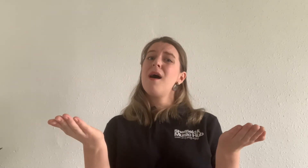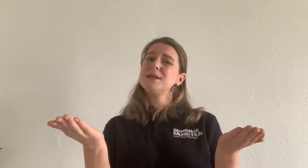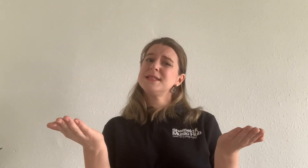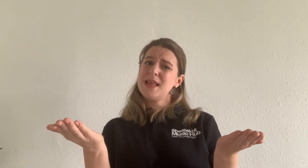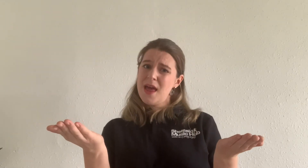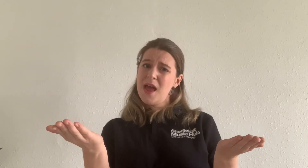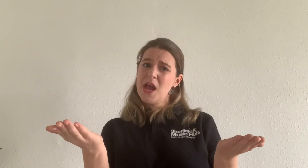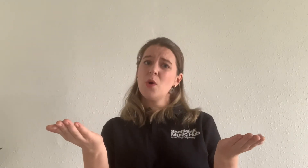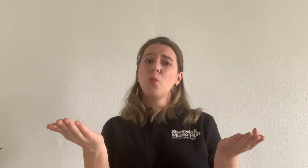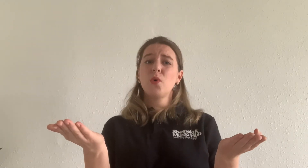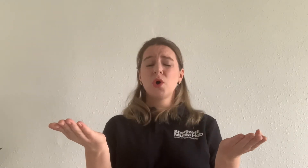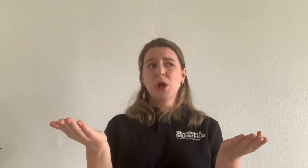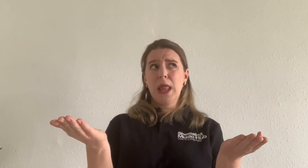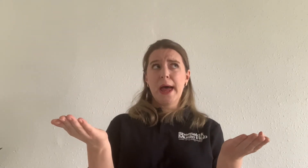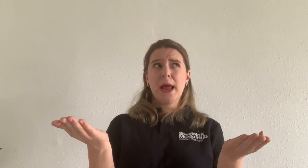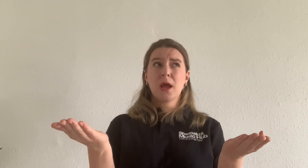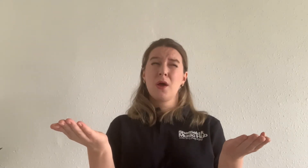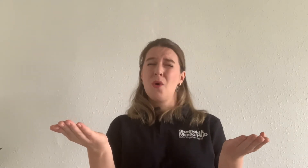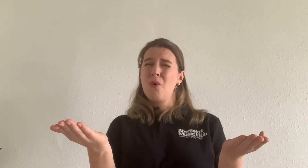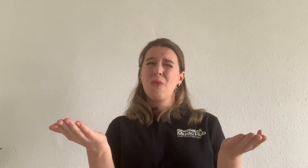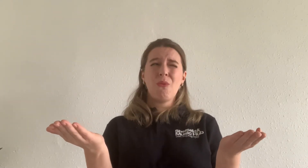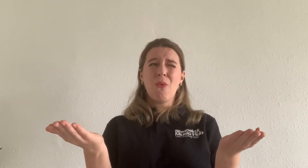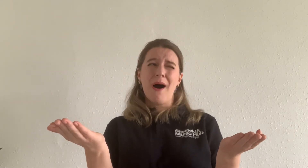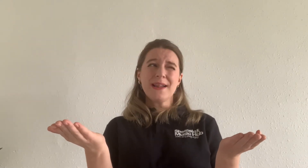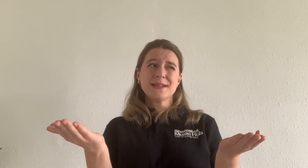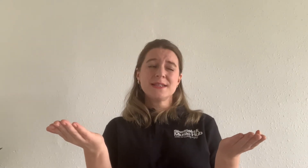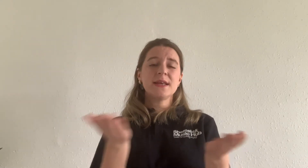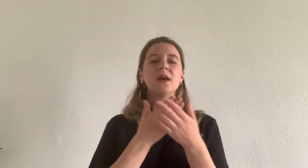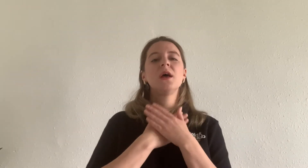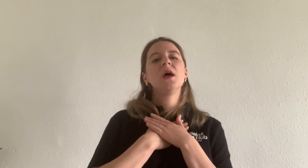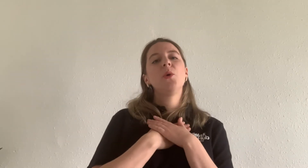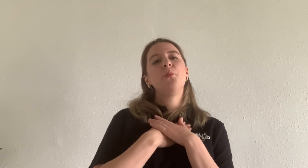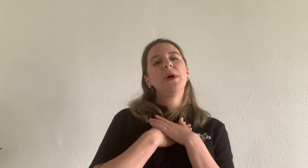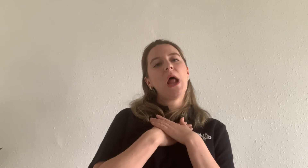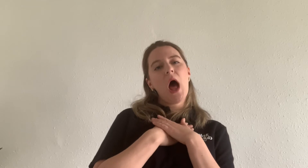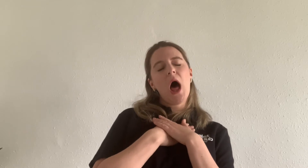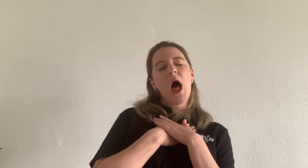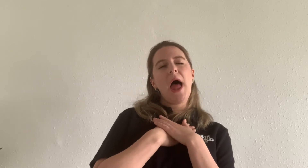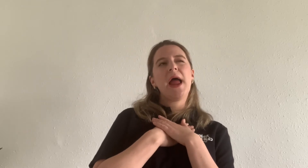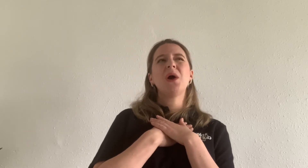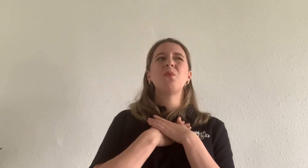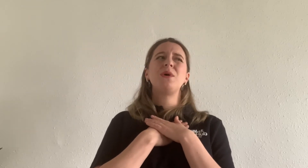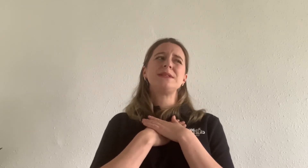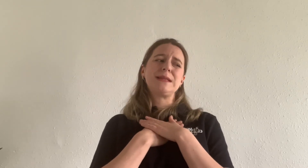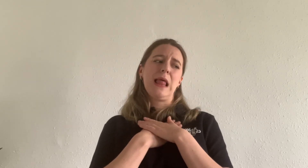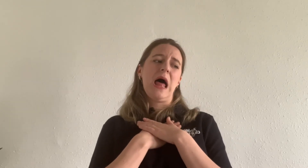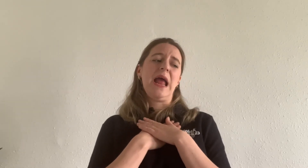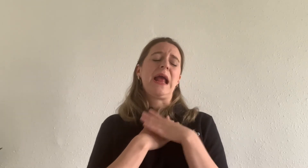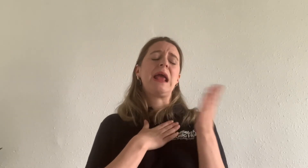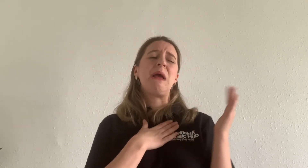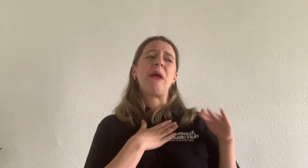'Cause they were like, what? But I was like,